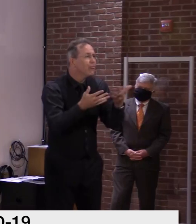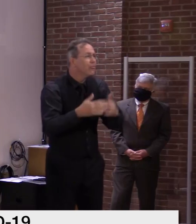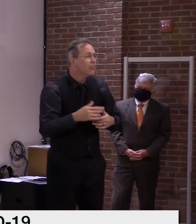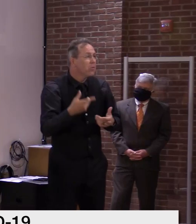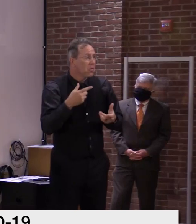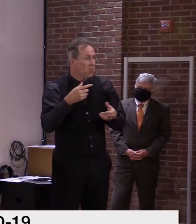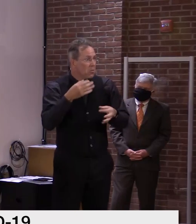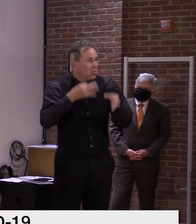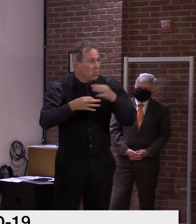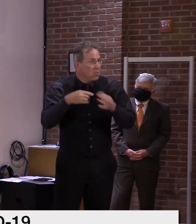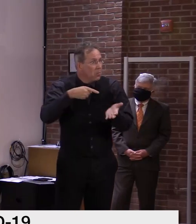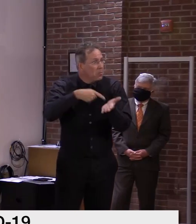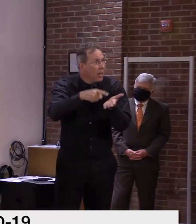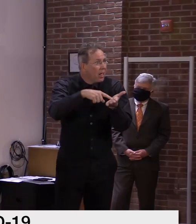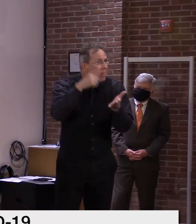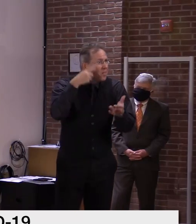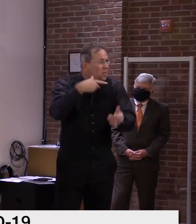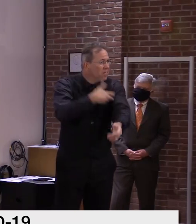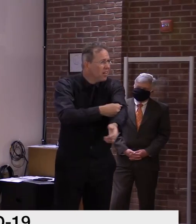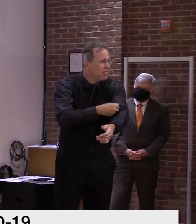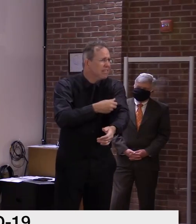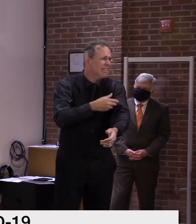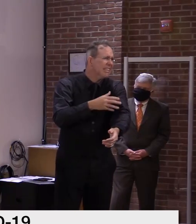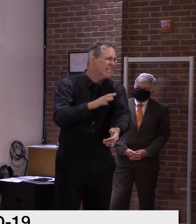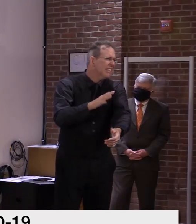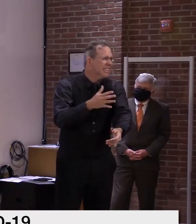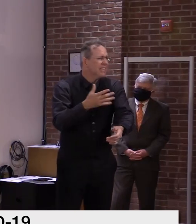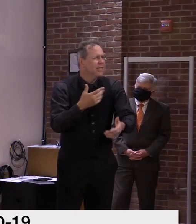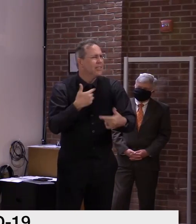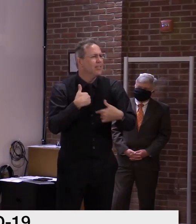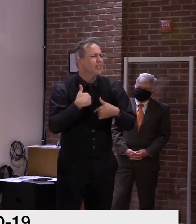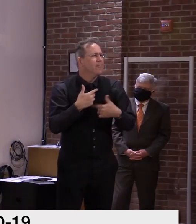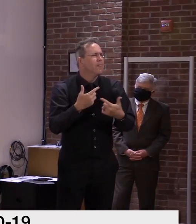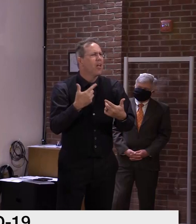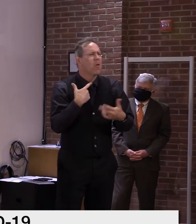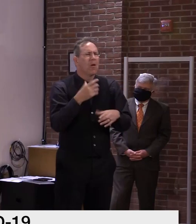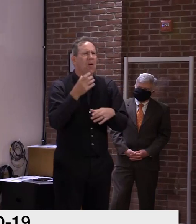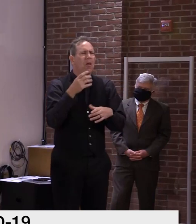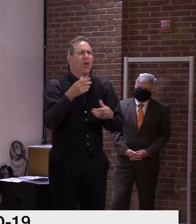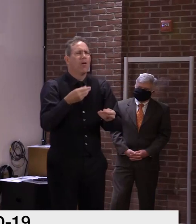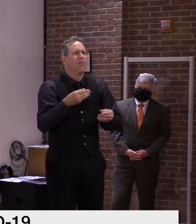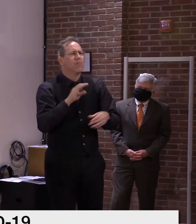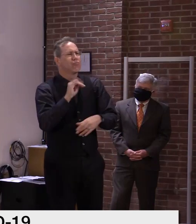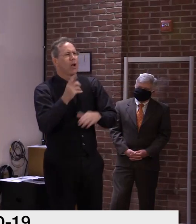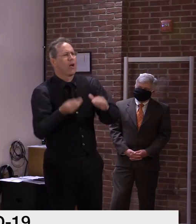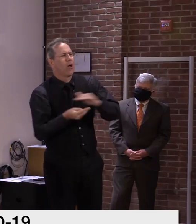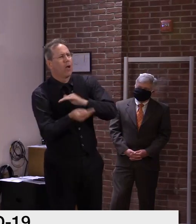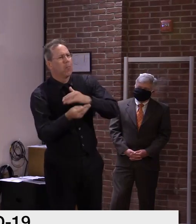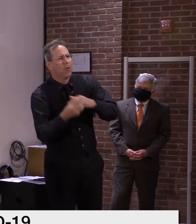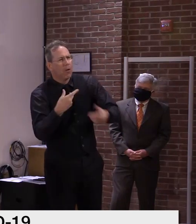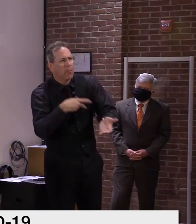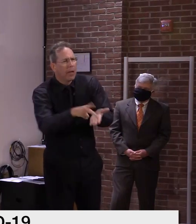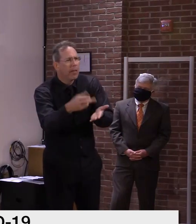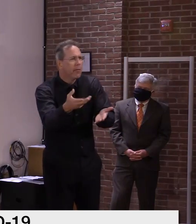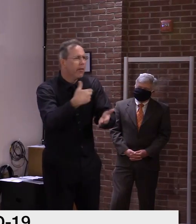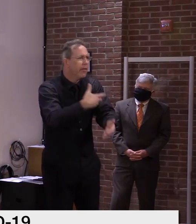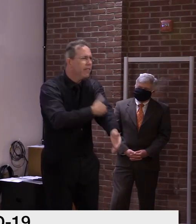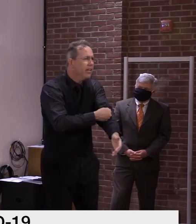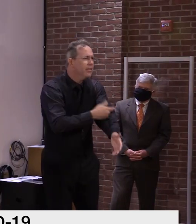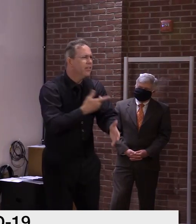not that as though it's off the table, but it would be unfortunate, I think, to have to